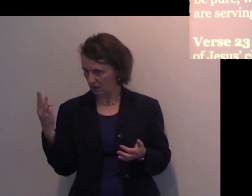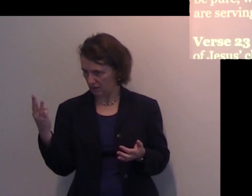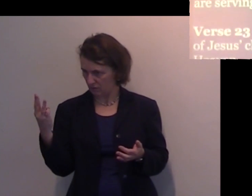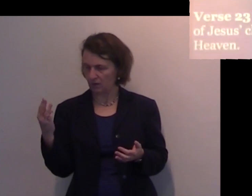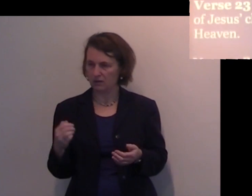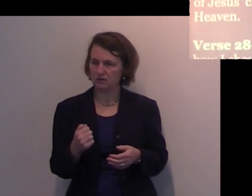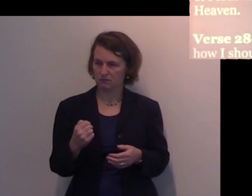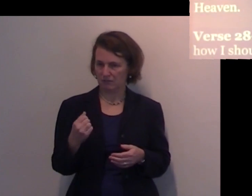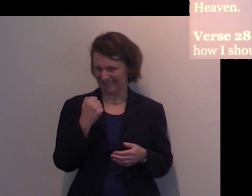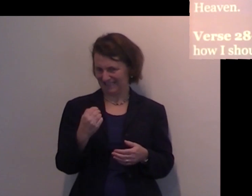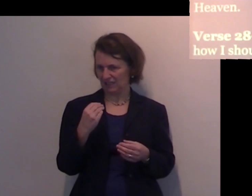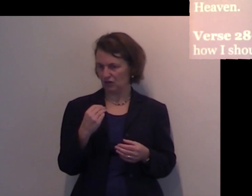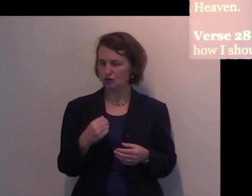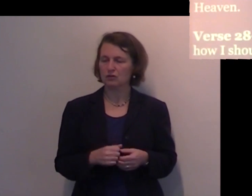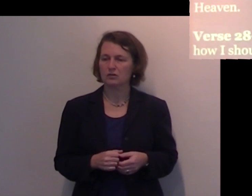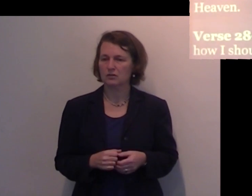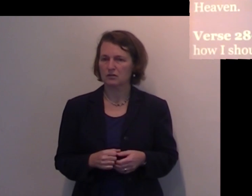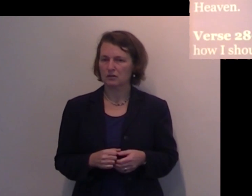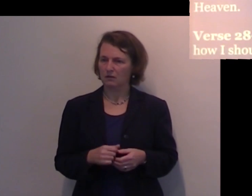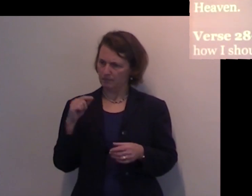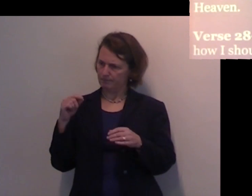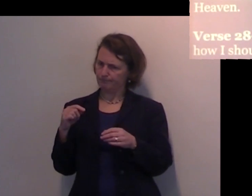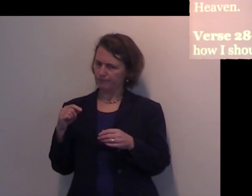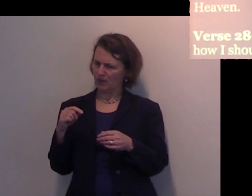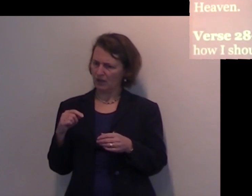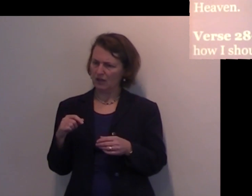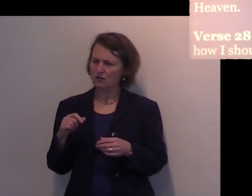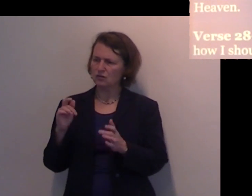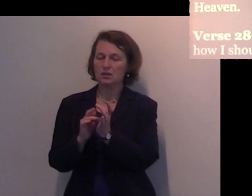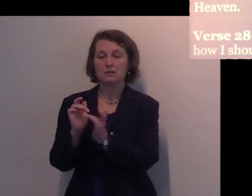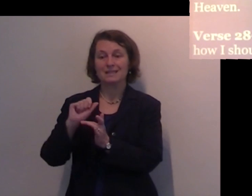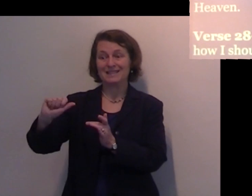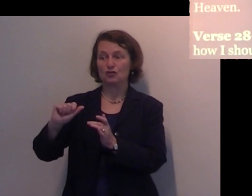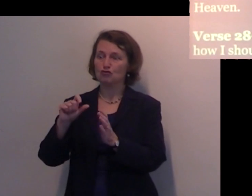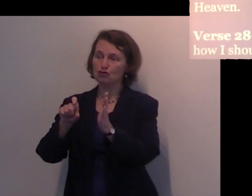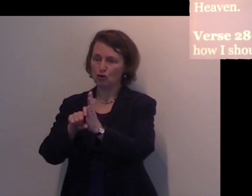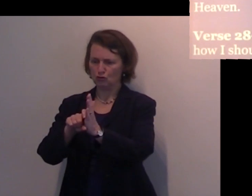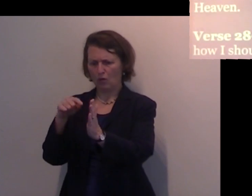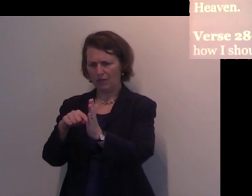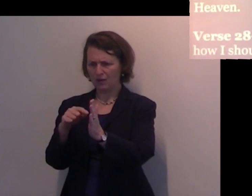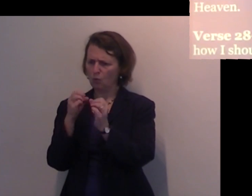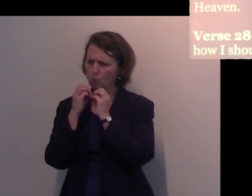The subject is the wonder of Jesus' church, on earth and in heaven.